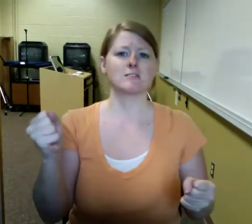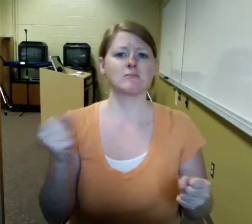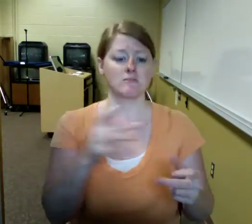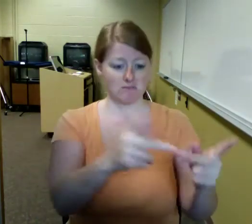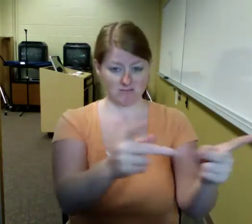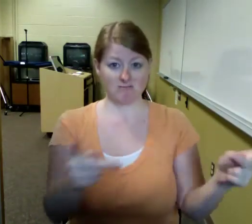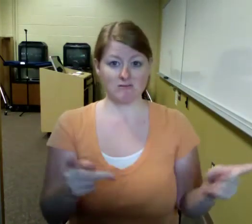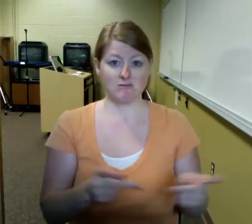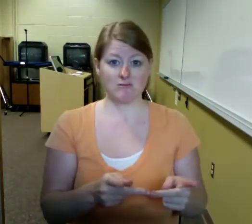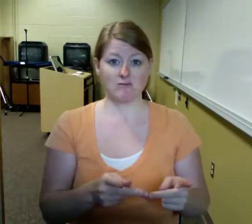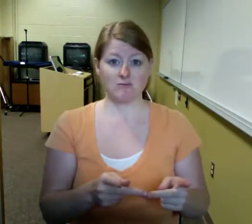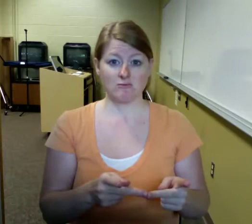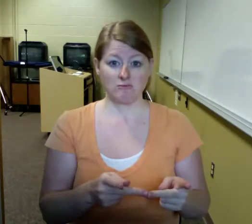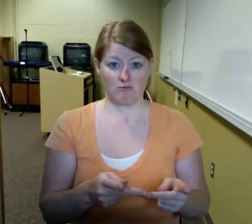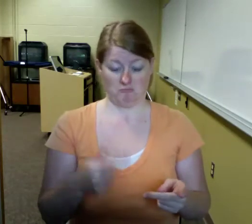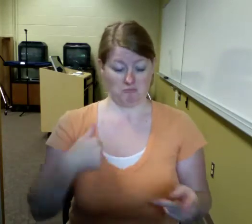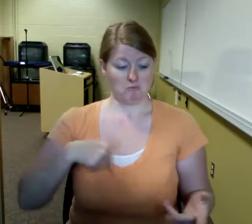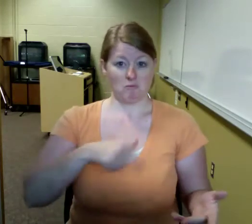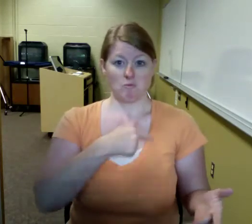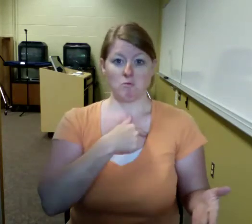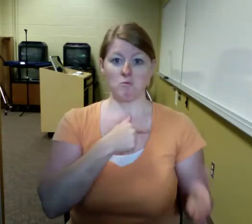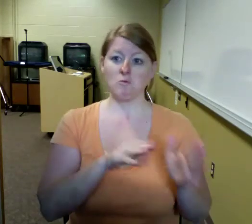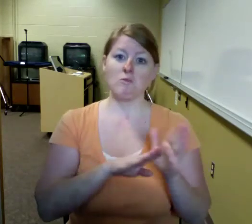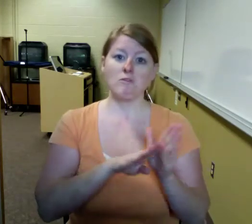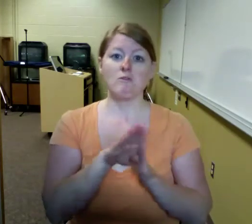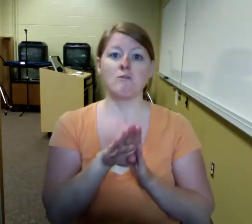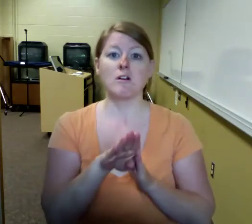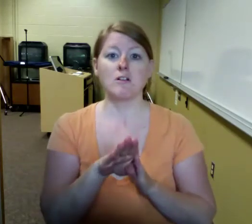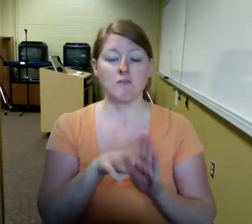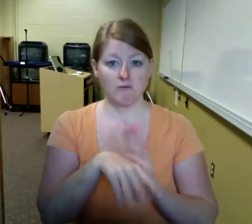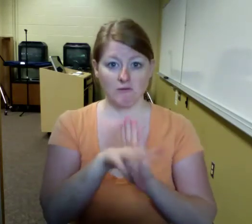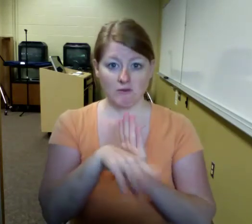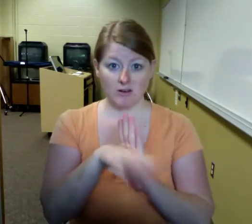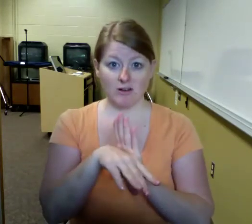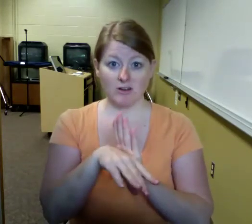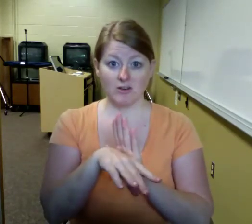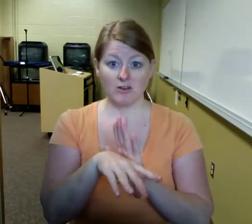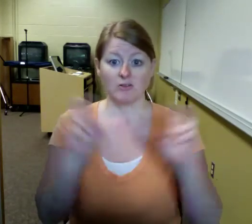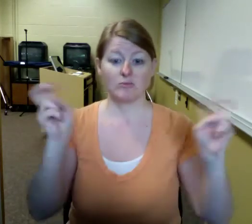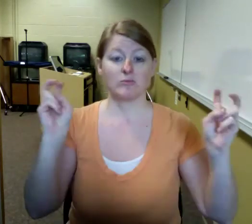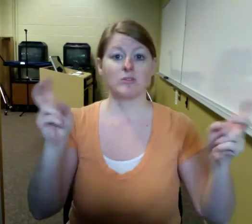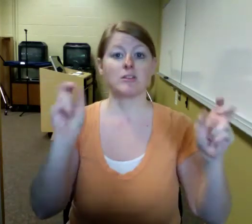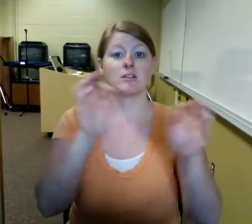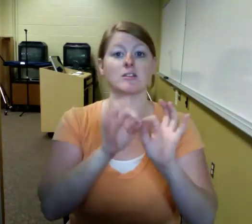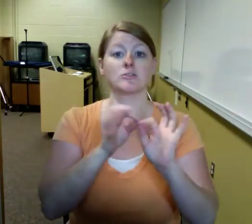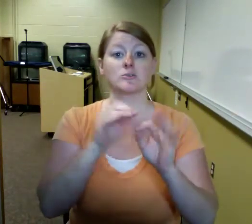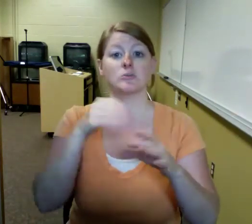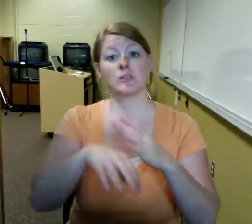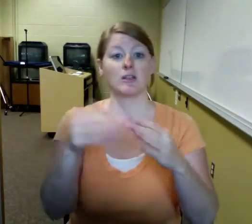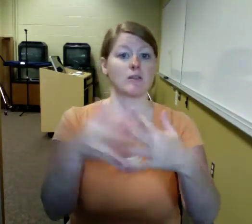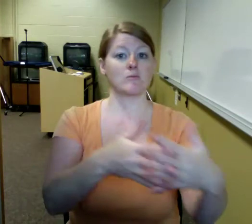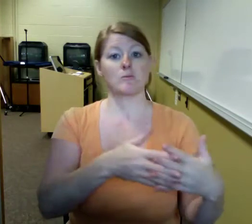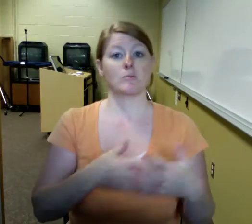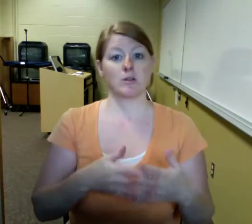Seminars has developed a videotape series entitled Interpreting in the American Courtroom. You're about to view one of